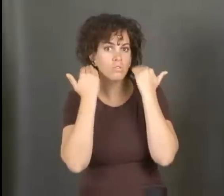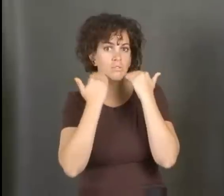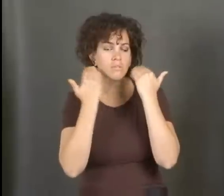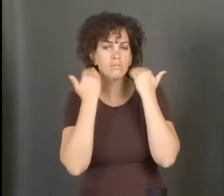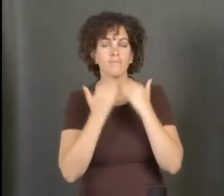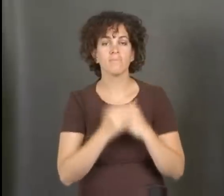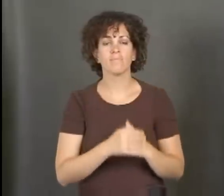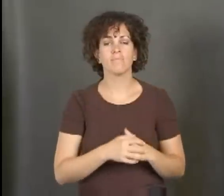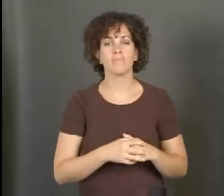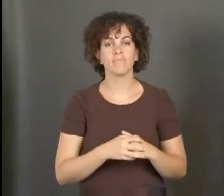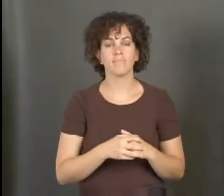Short.